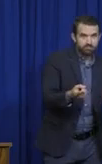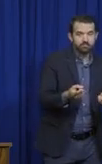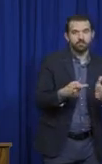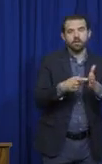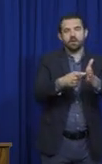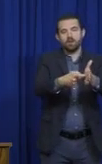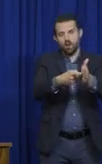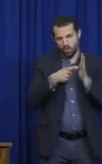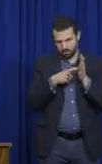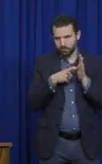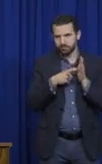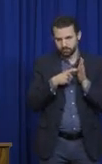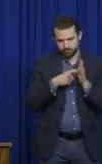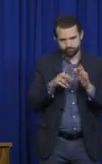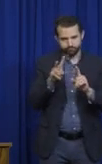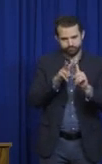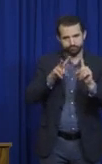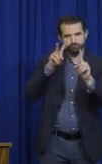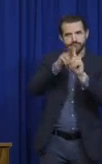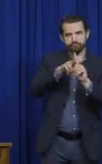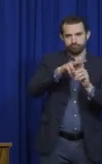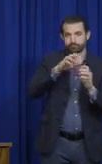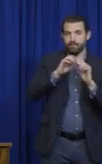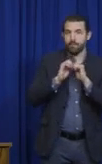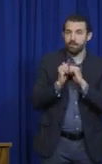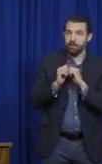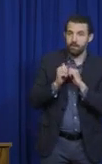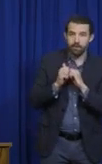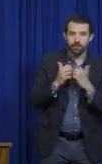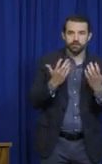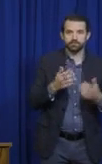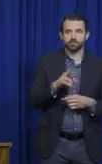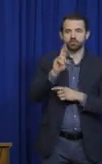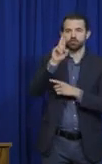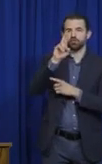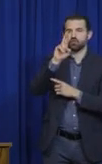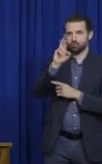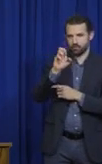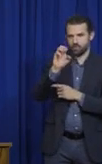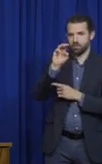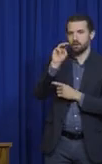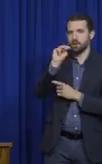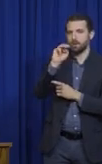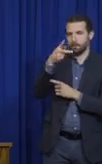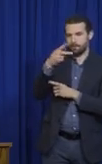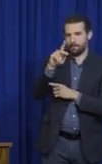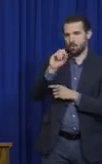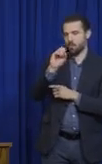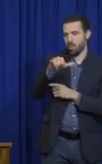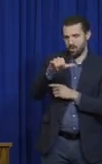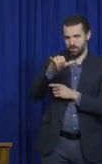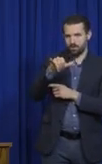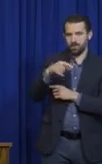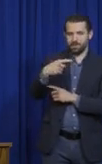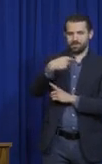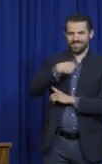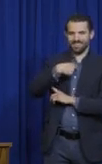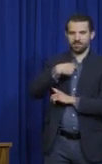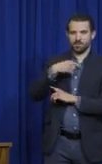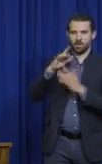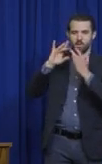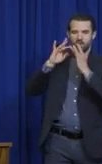claim by going first to the Reemploy Me website. And if you are